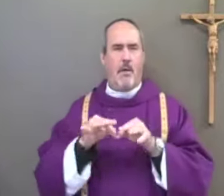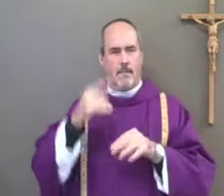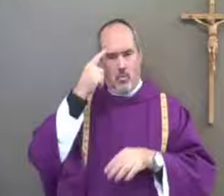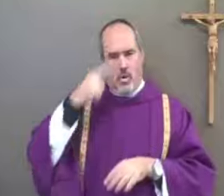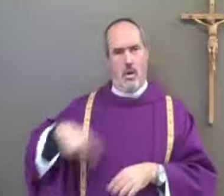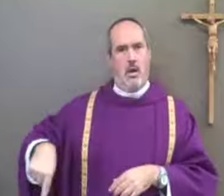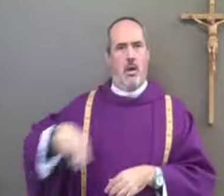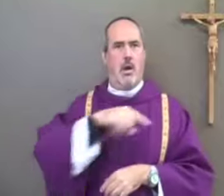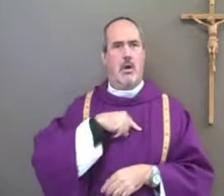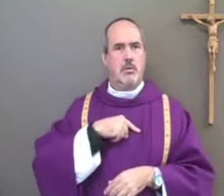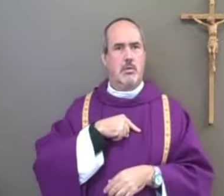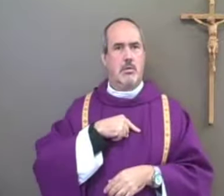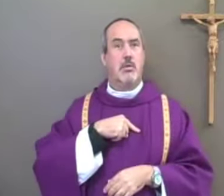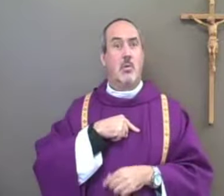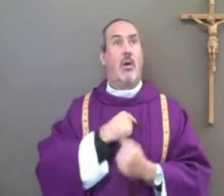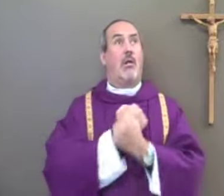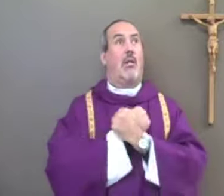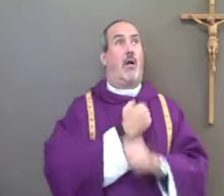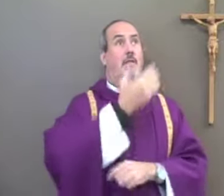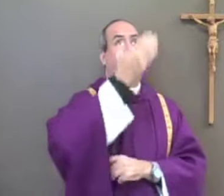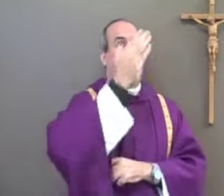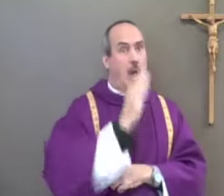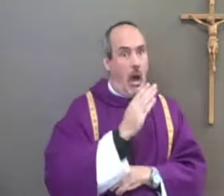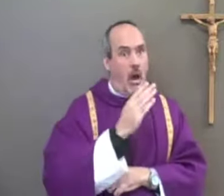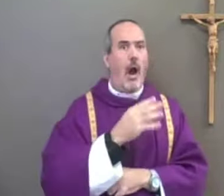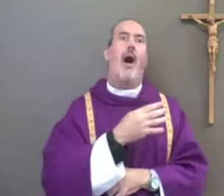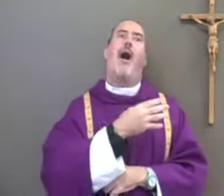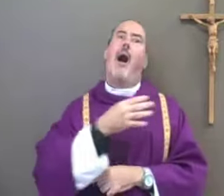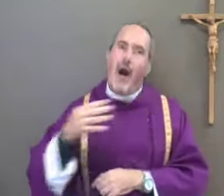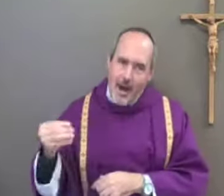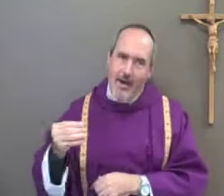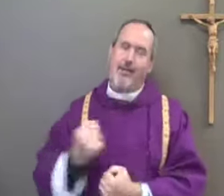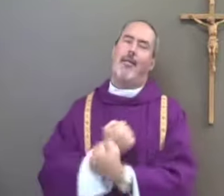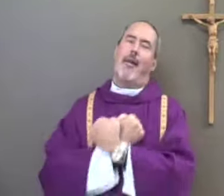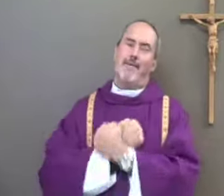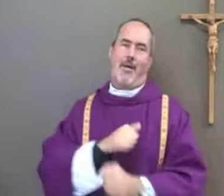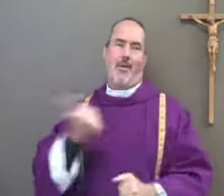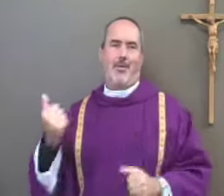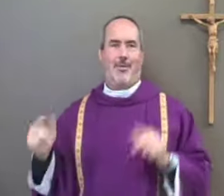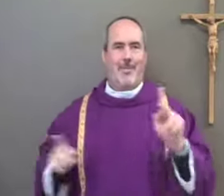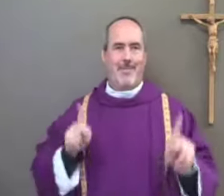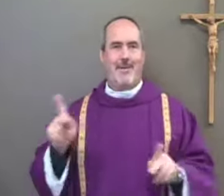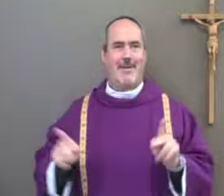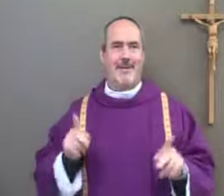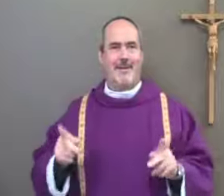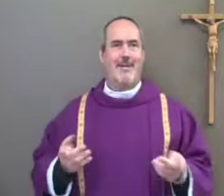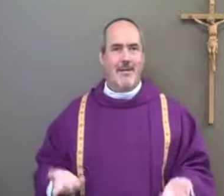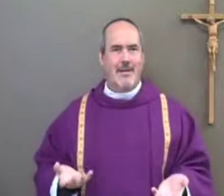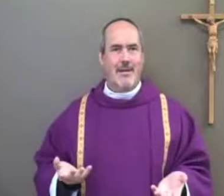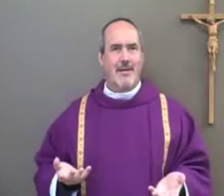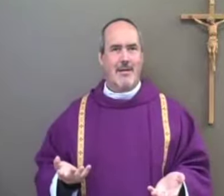And that's important for us because God wants us to love Him and other